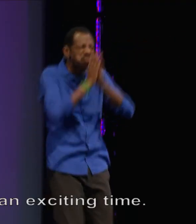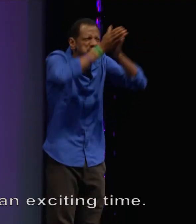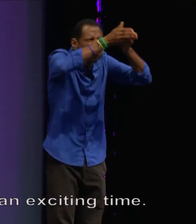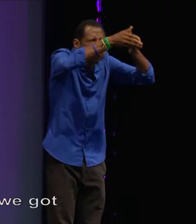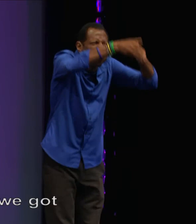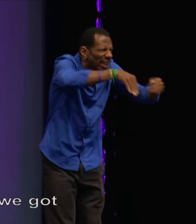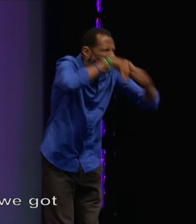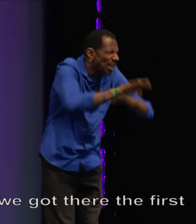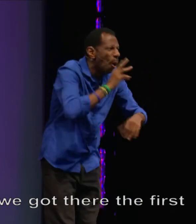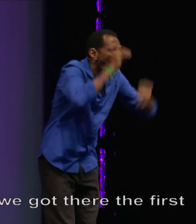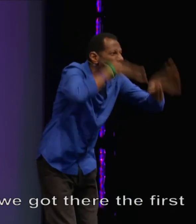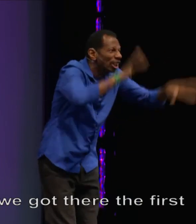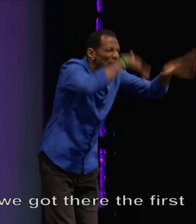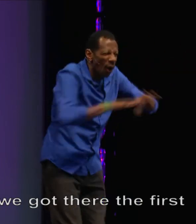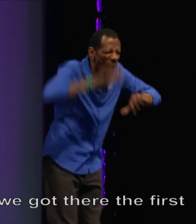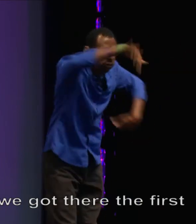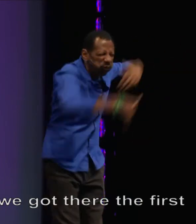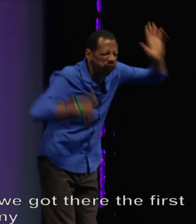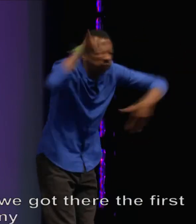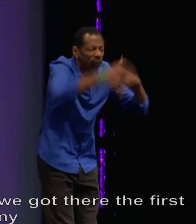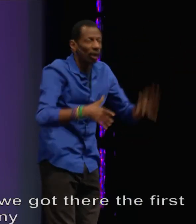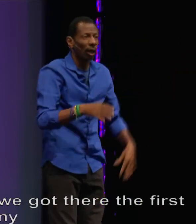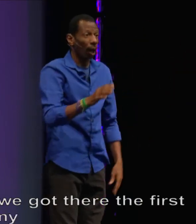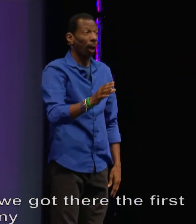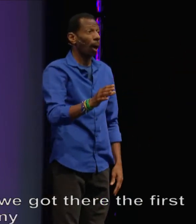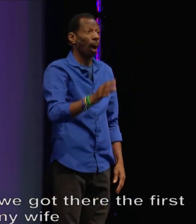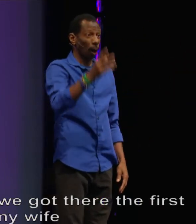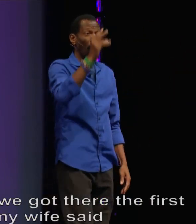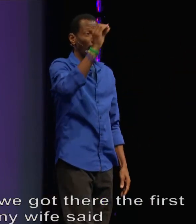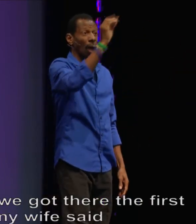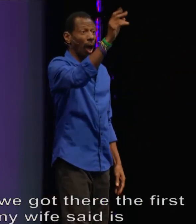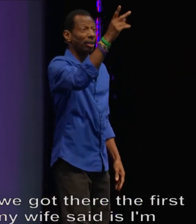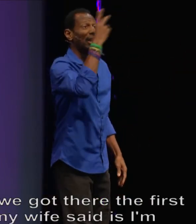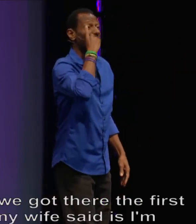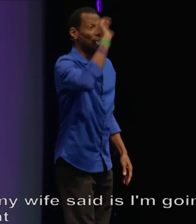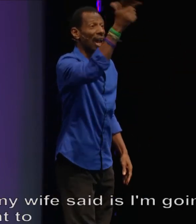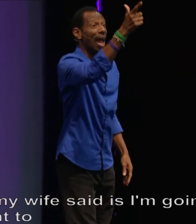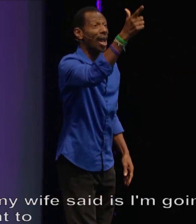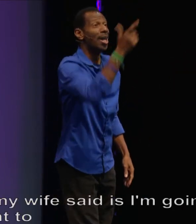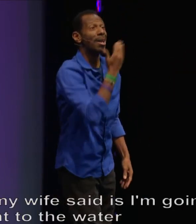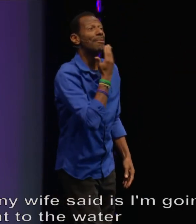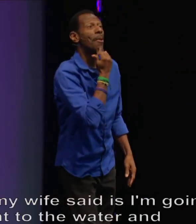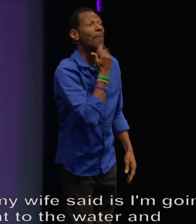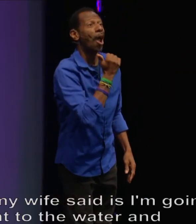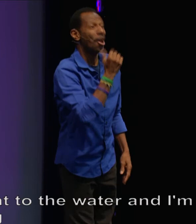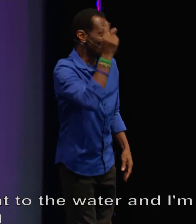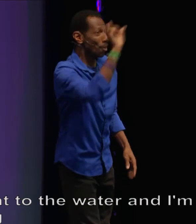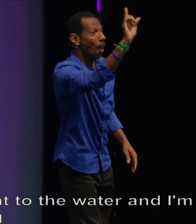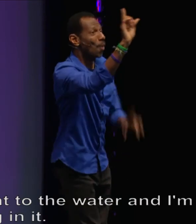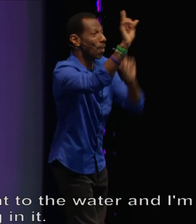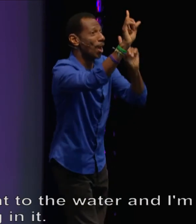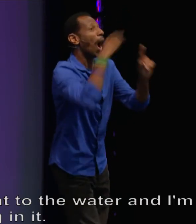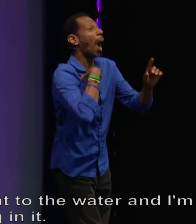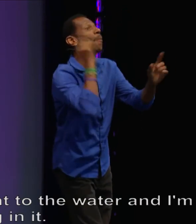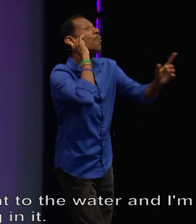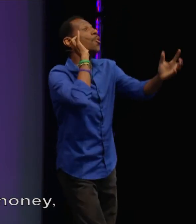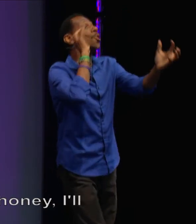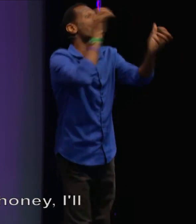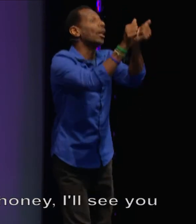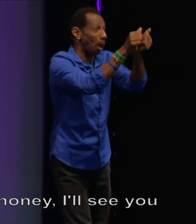going straight to that water and I'm getting right in it. Okay, honey, I'll see you later. Have a good time.